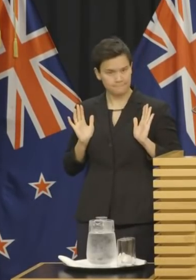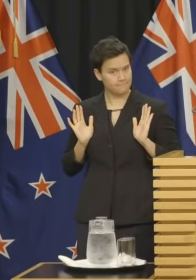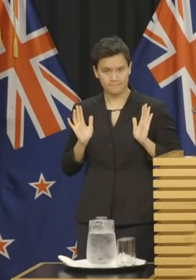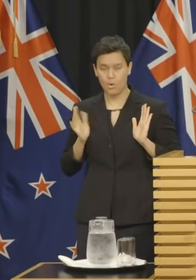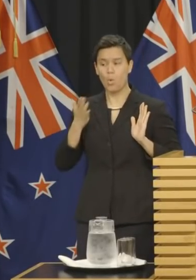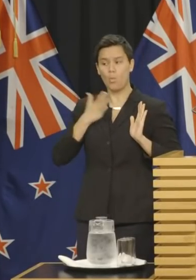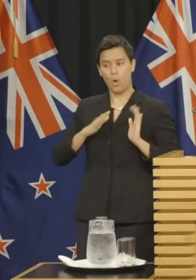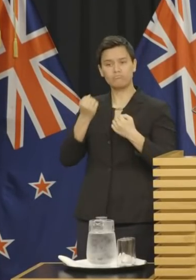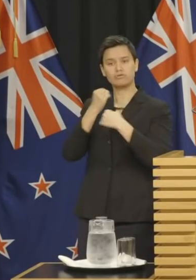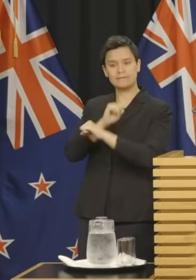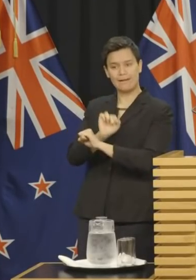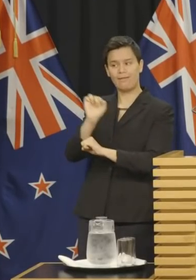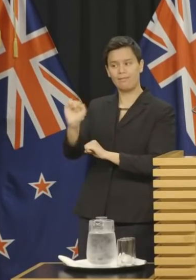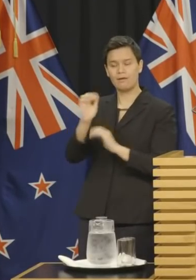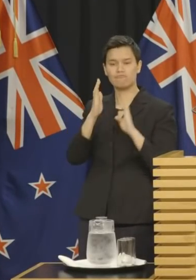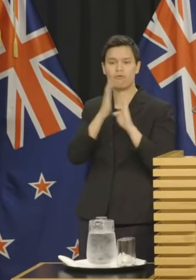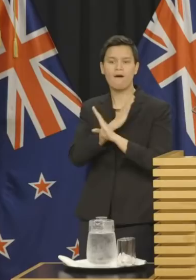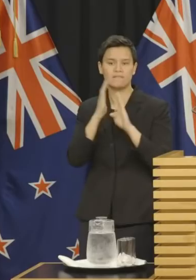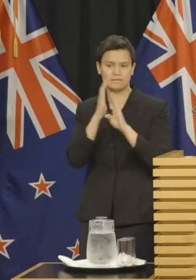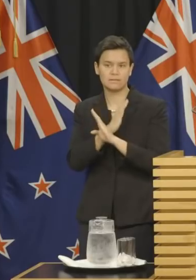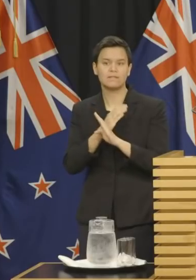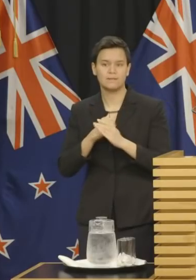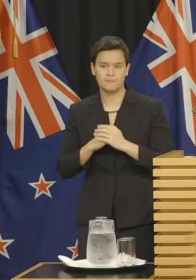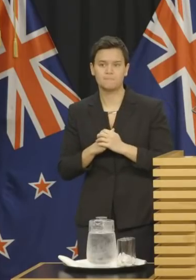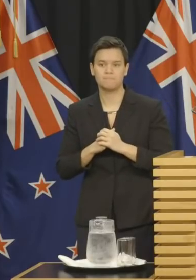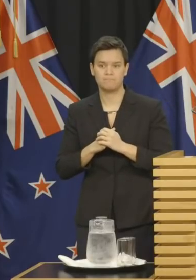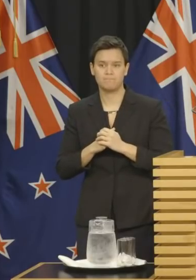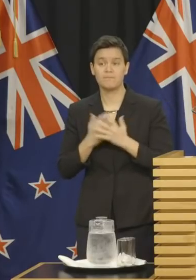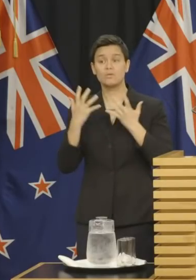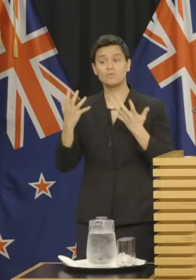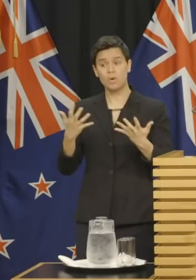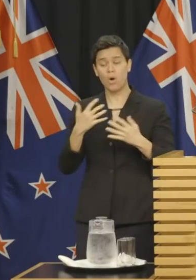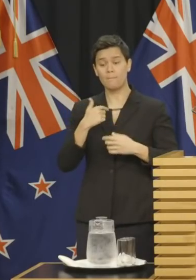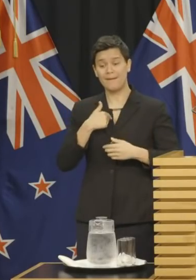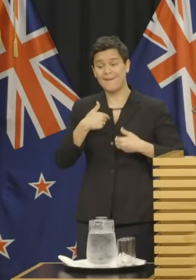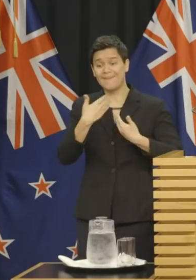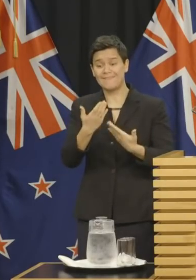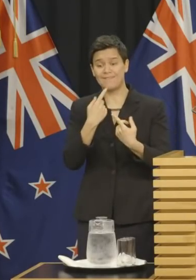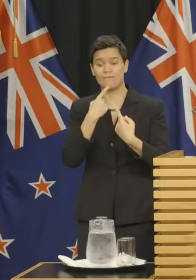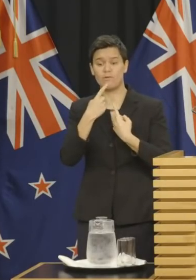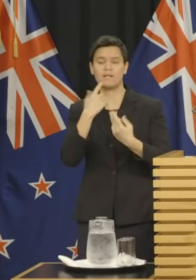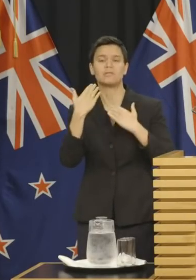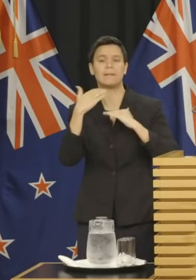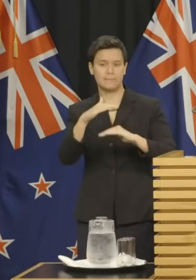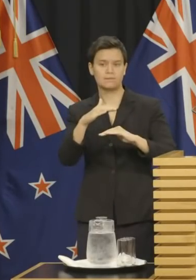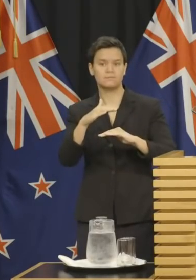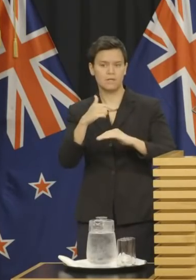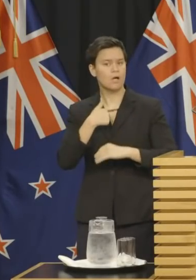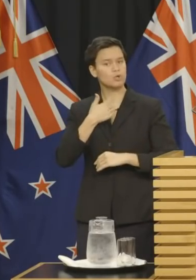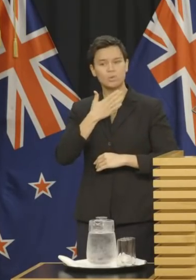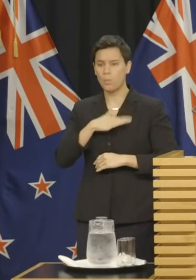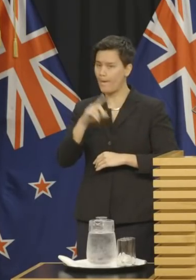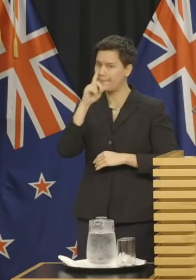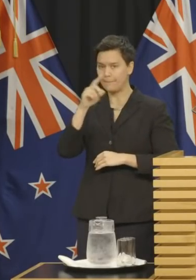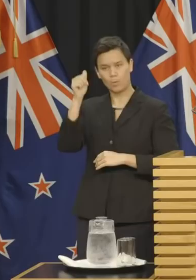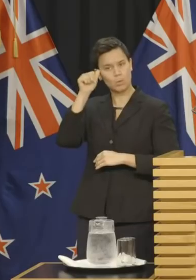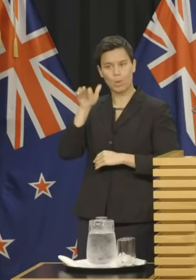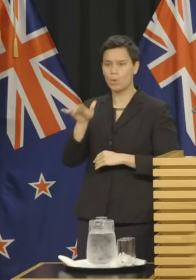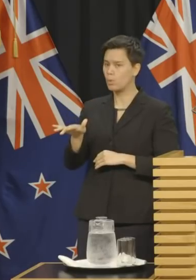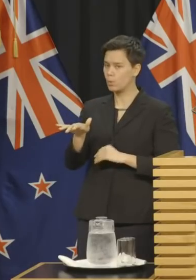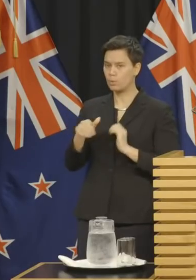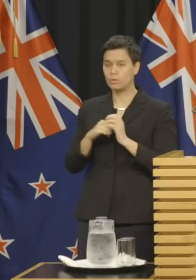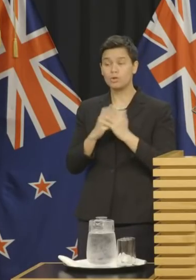above those necessary to explain my decision that may reveal who they are. I request that the media and